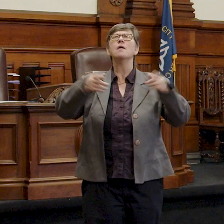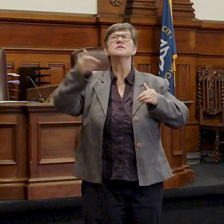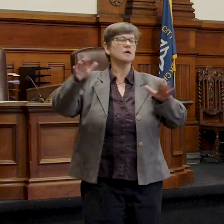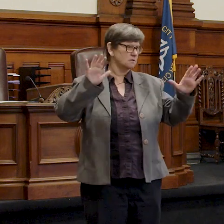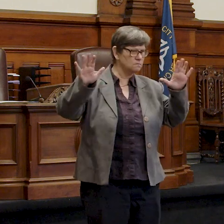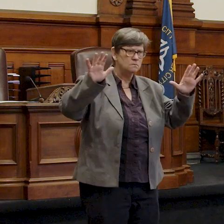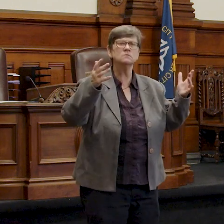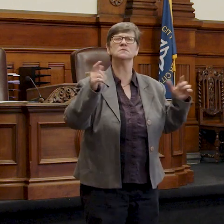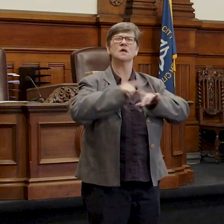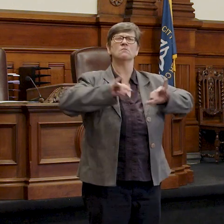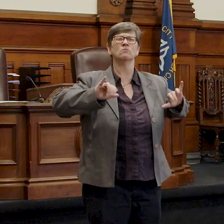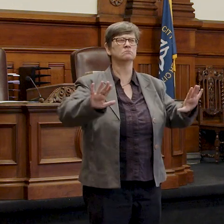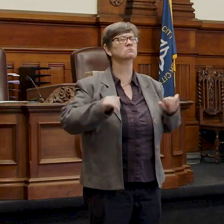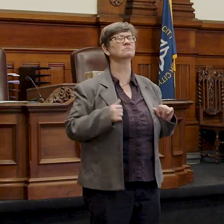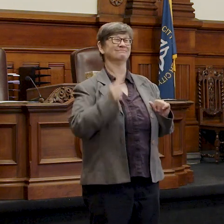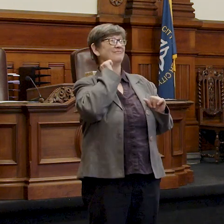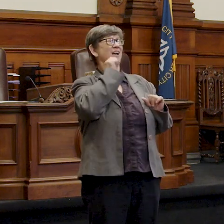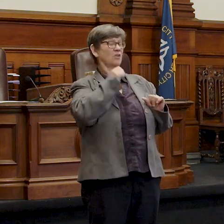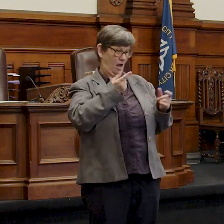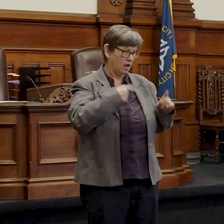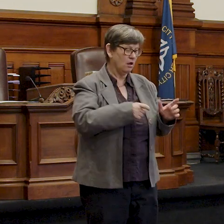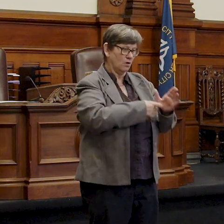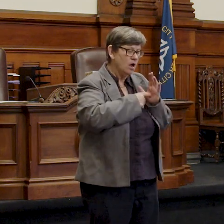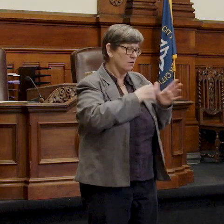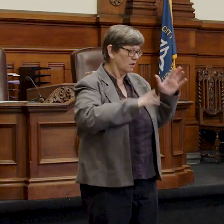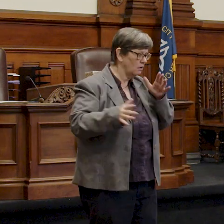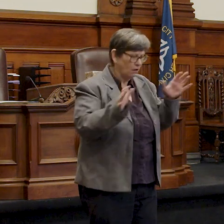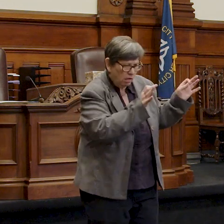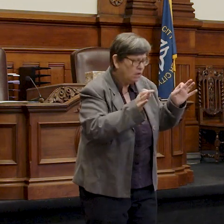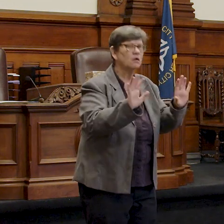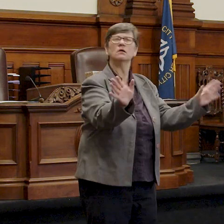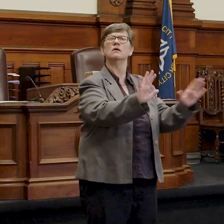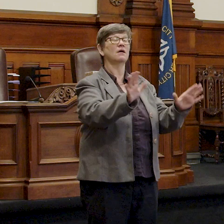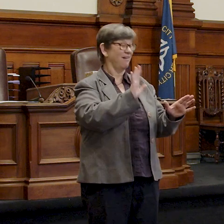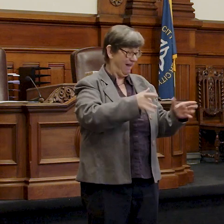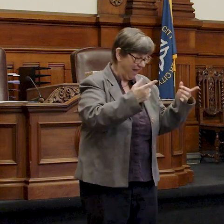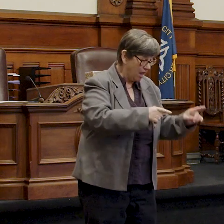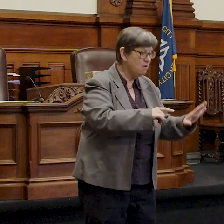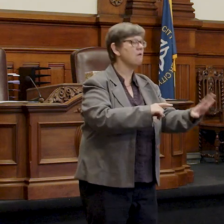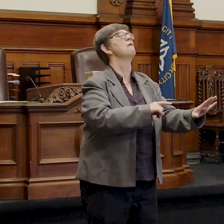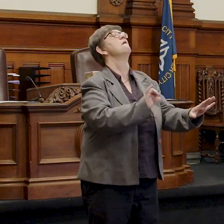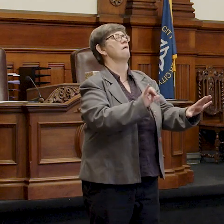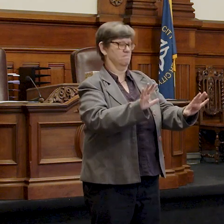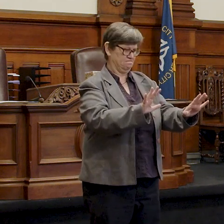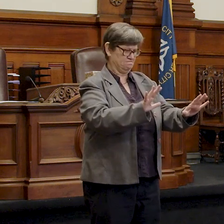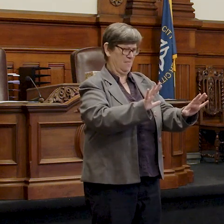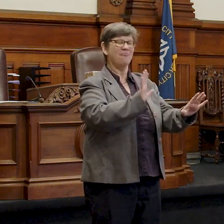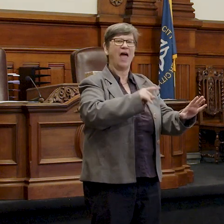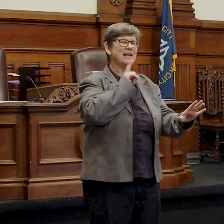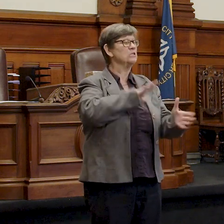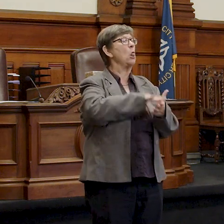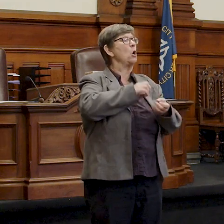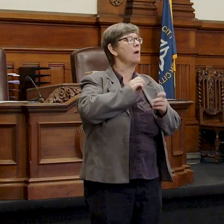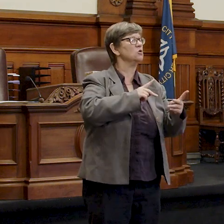Instead of letting the day-to-day demands become distractions that halt progress, we approach them as learning opportunities to develop long-term